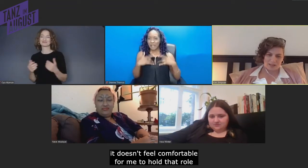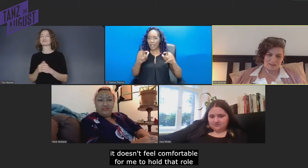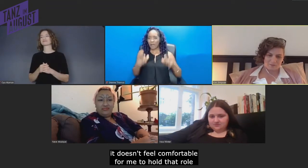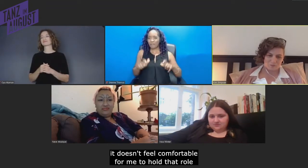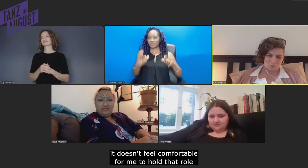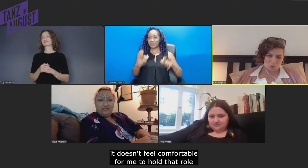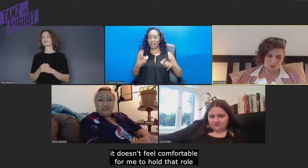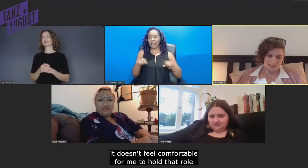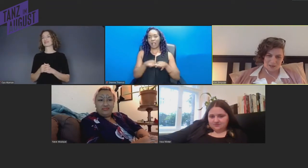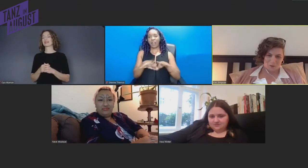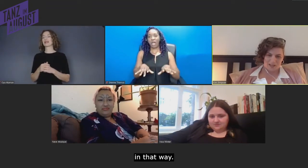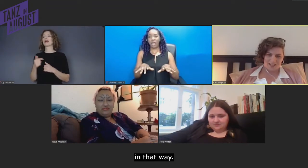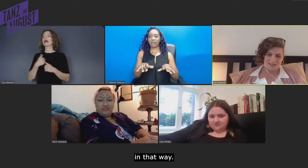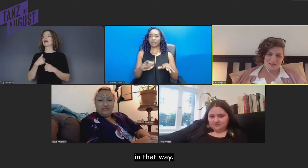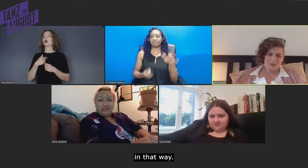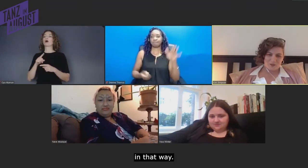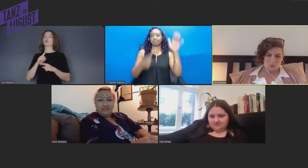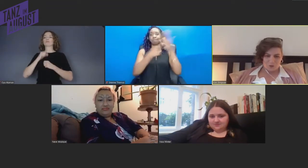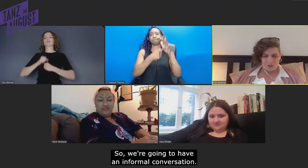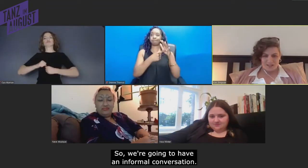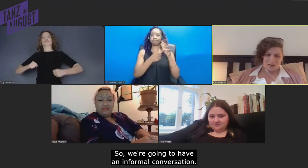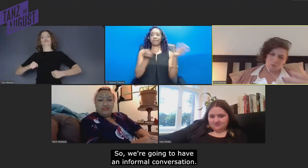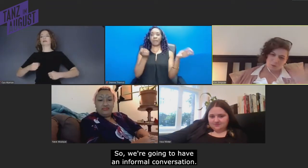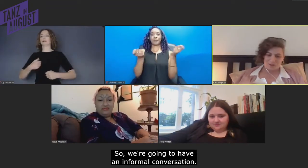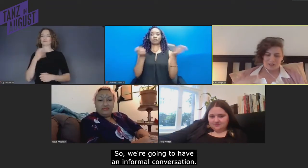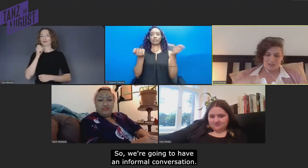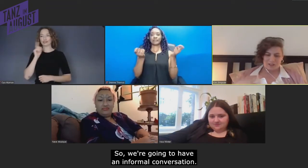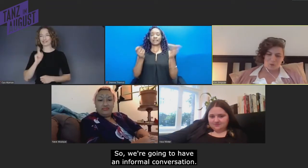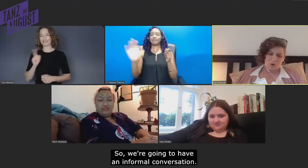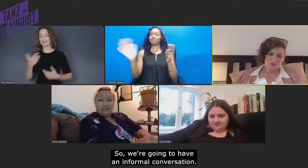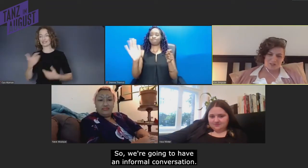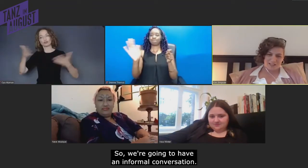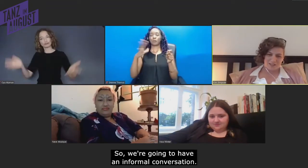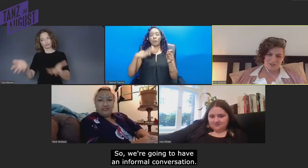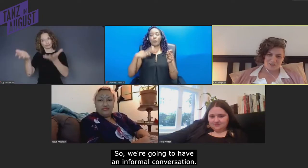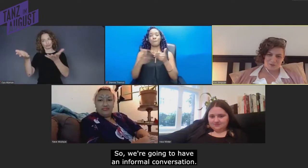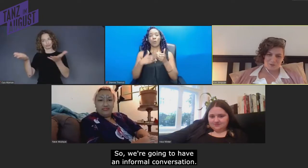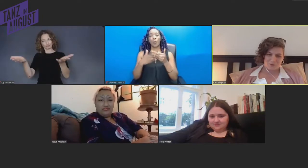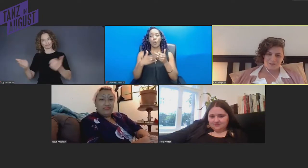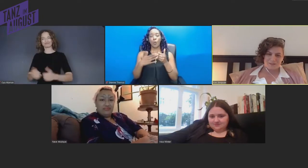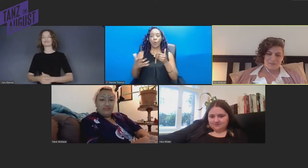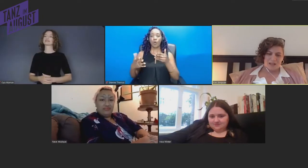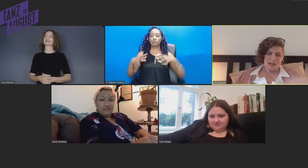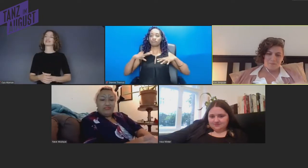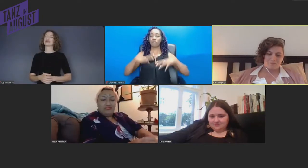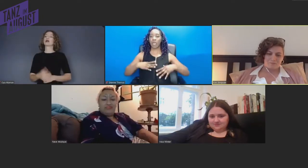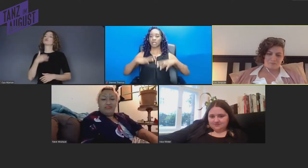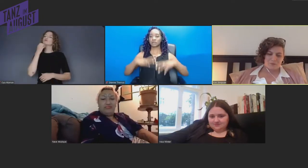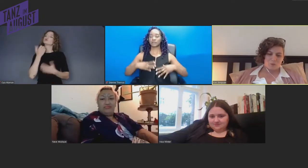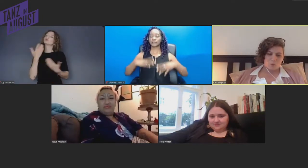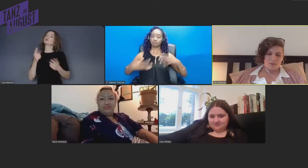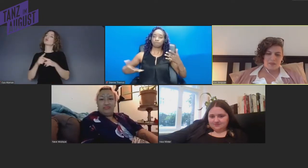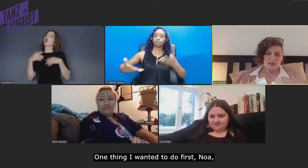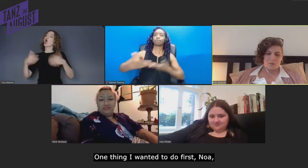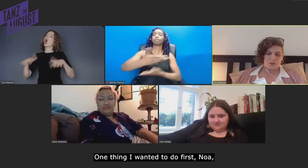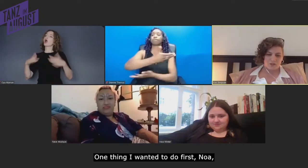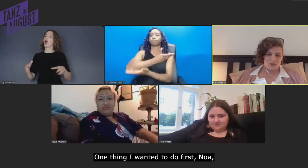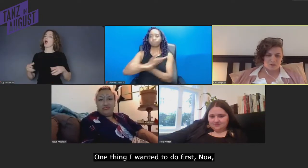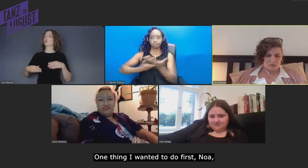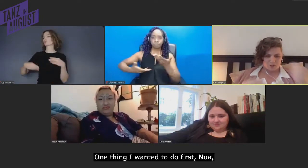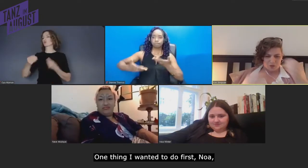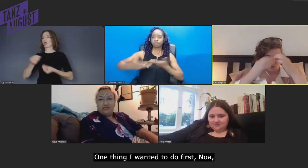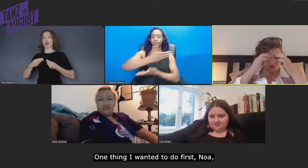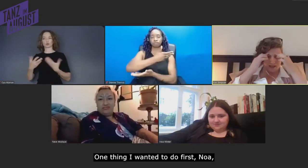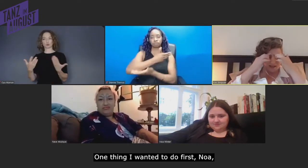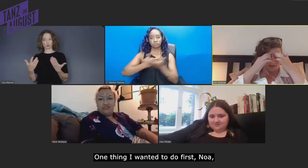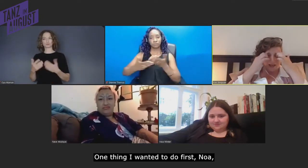that role in that way. So we're going to have more of an informal conversation. So one thing I wanted to do first,